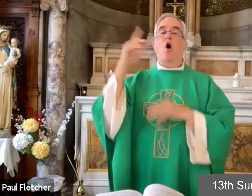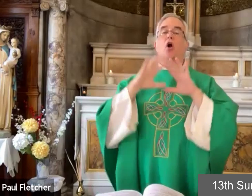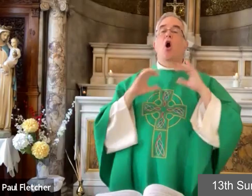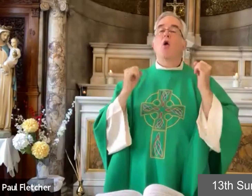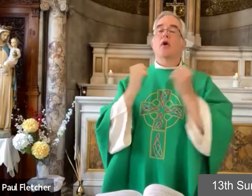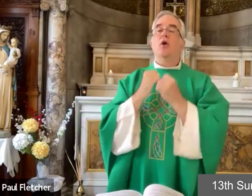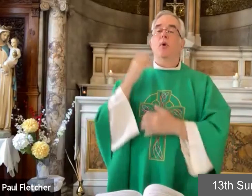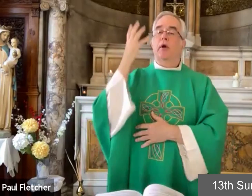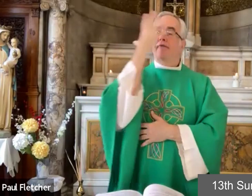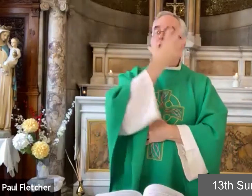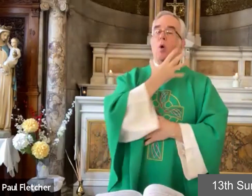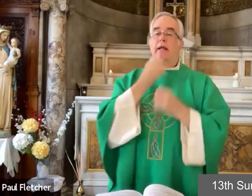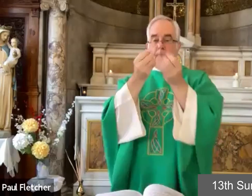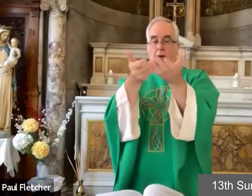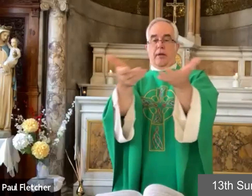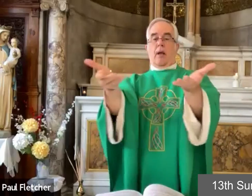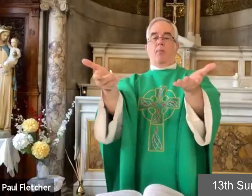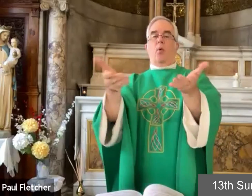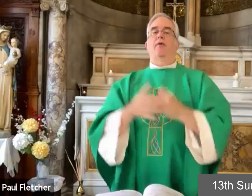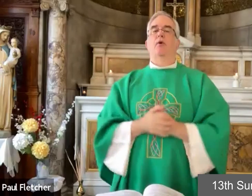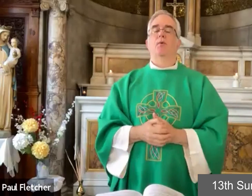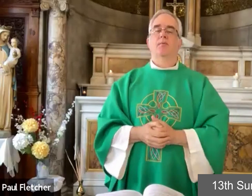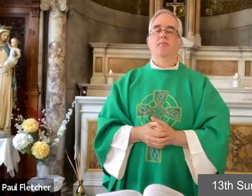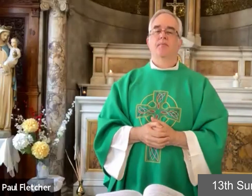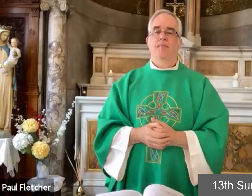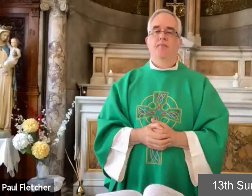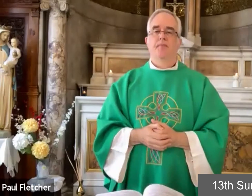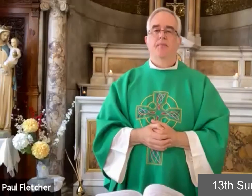God, the communion of the Holy Spirit be with you.